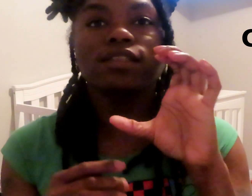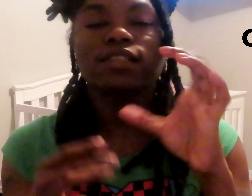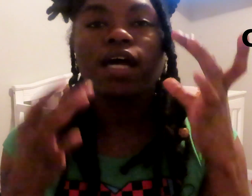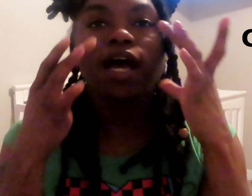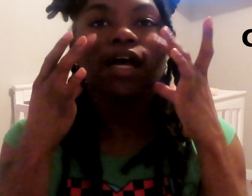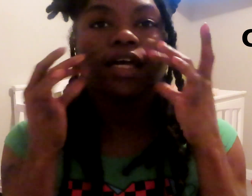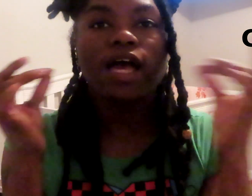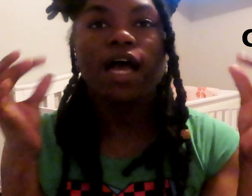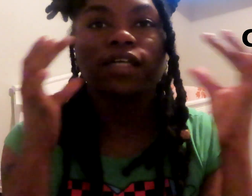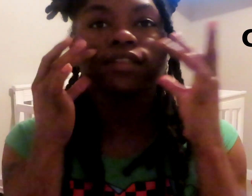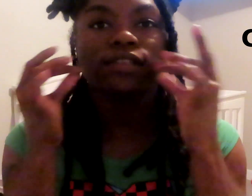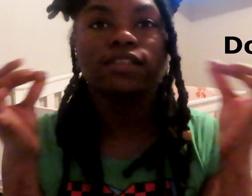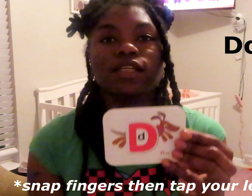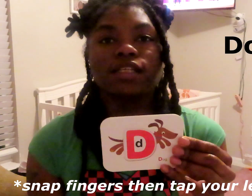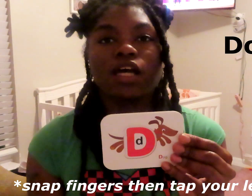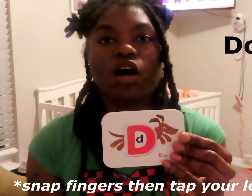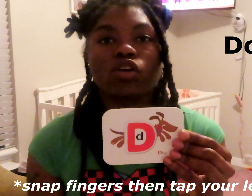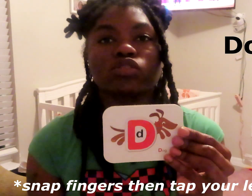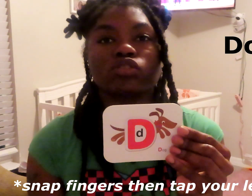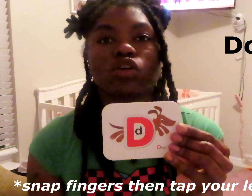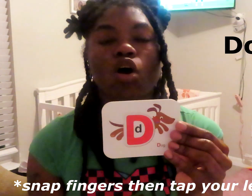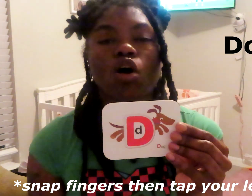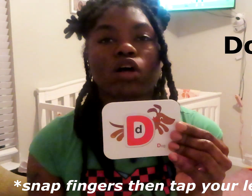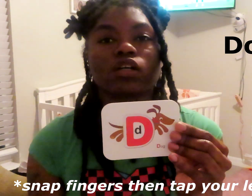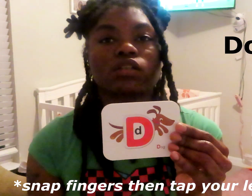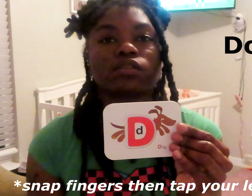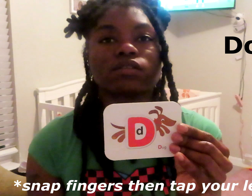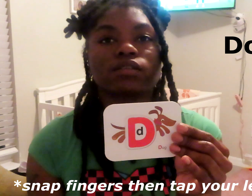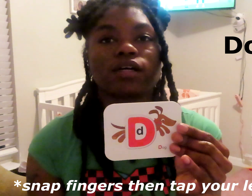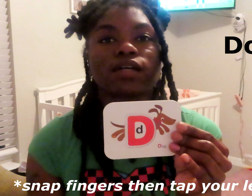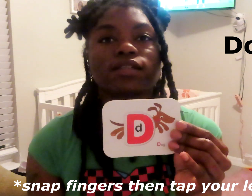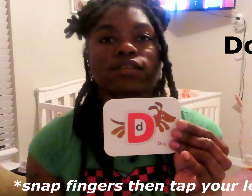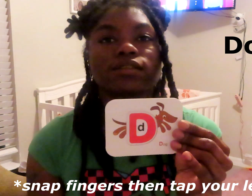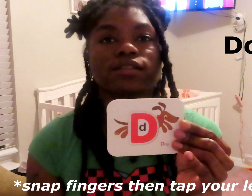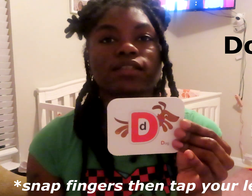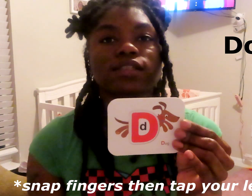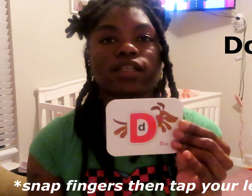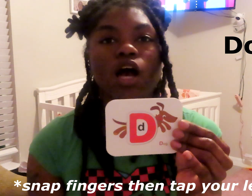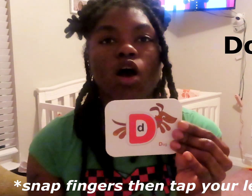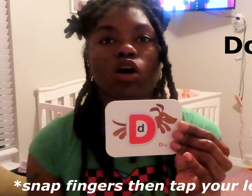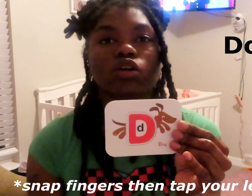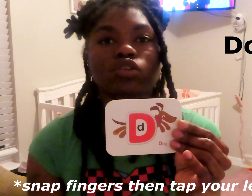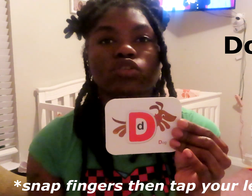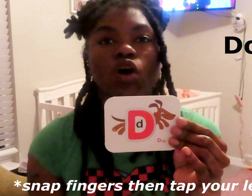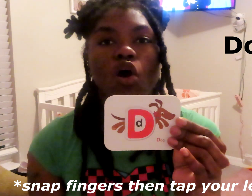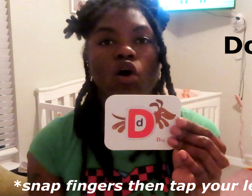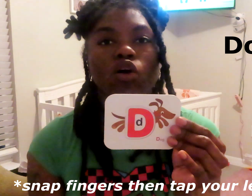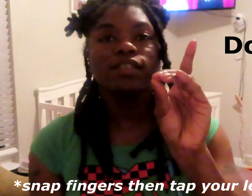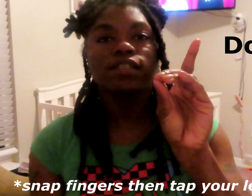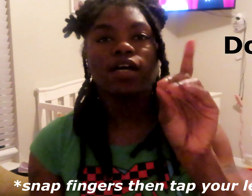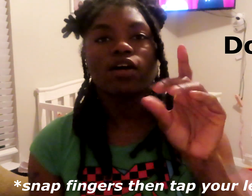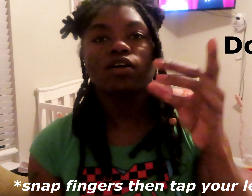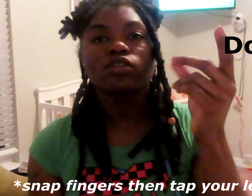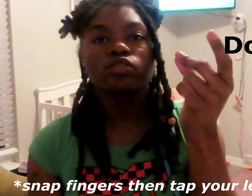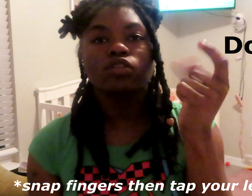C. Cat. T. Dog. D. Dog. E.